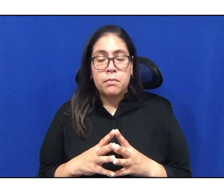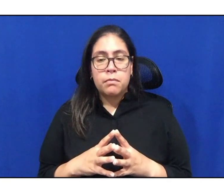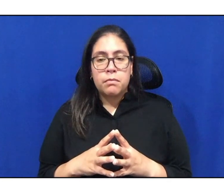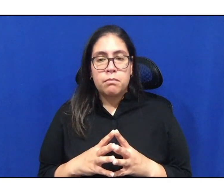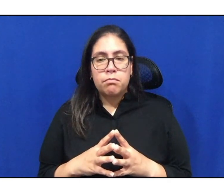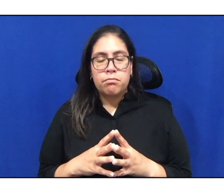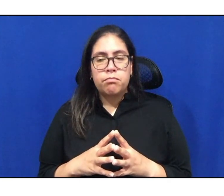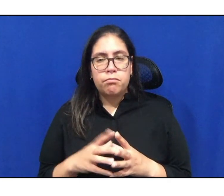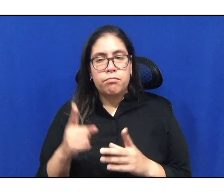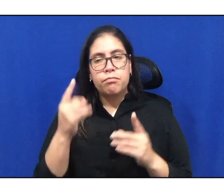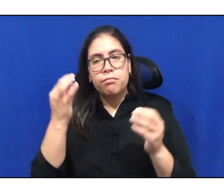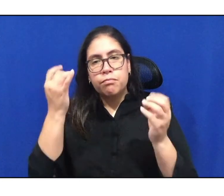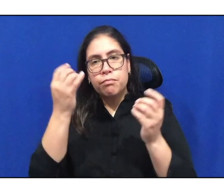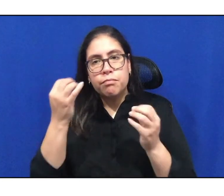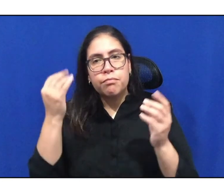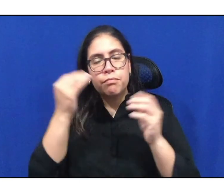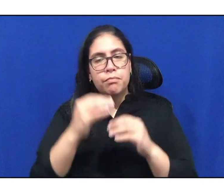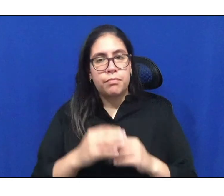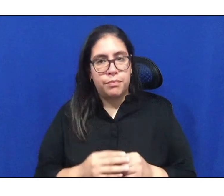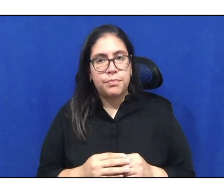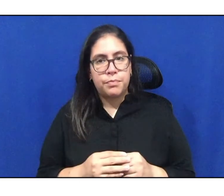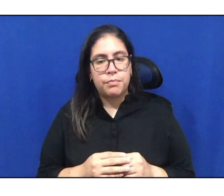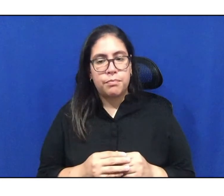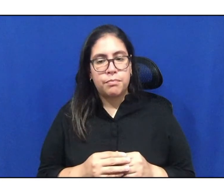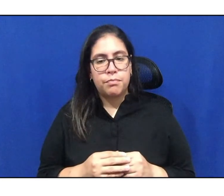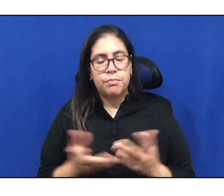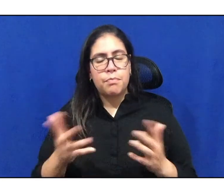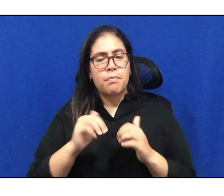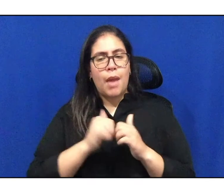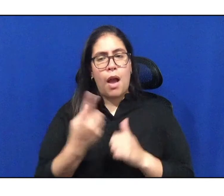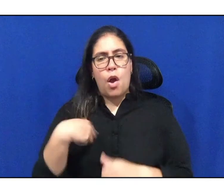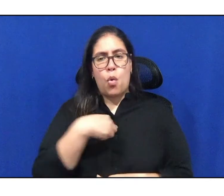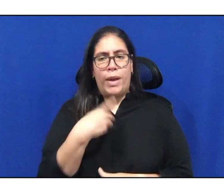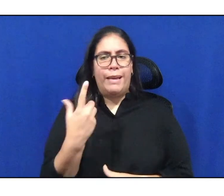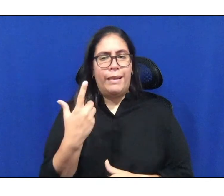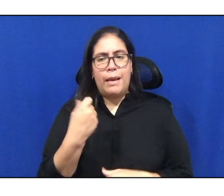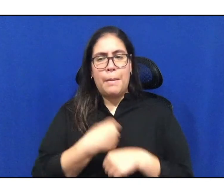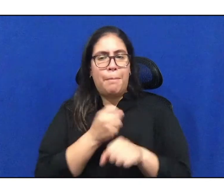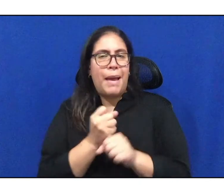how we make sense of, in some ways, these untruths.